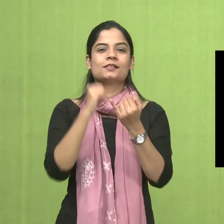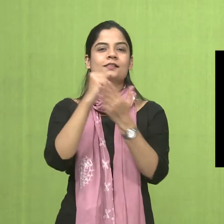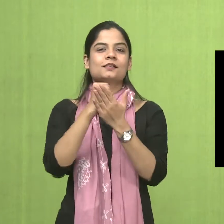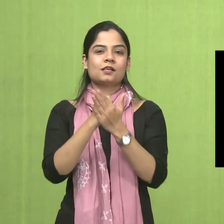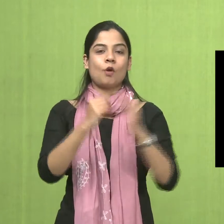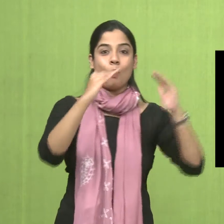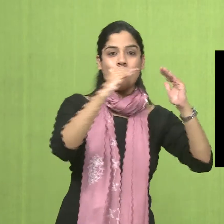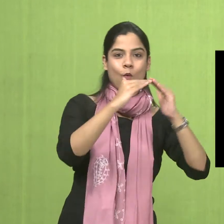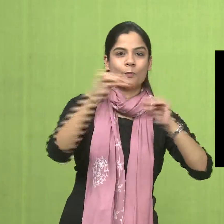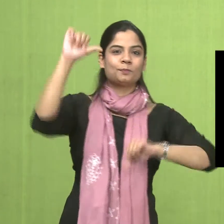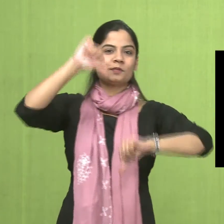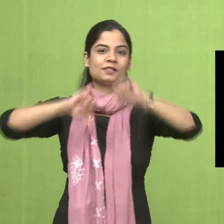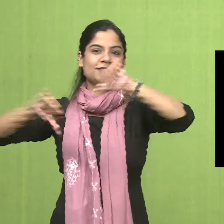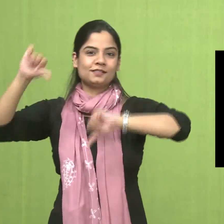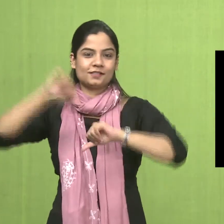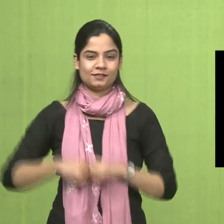The subject is Home Science.